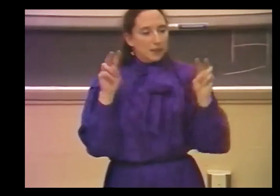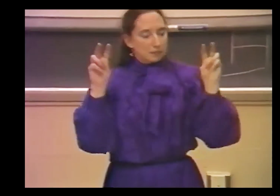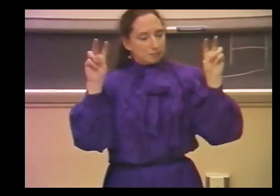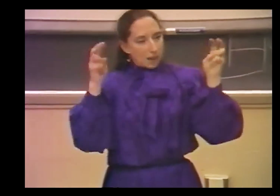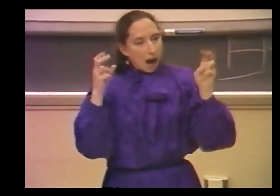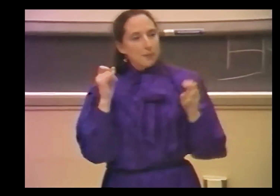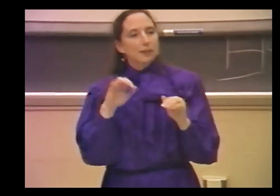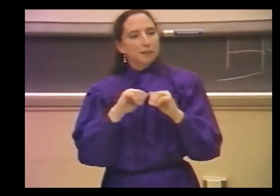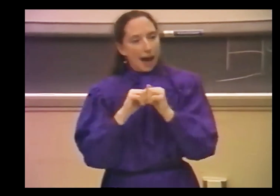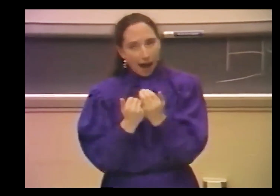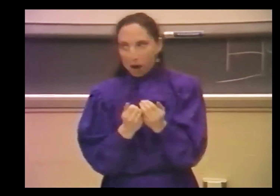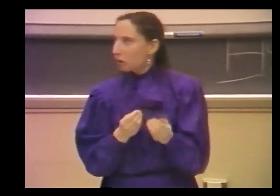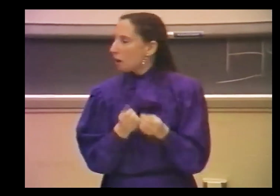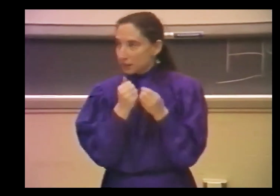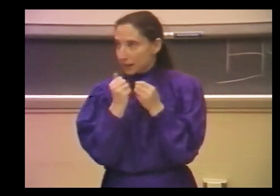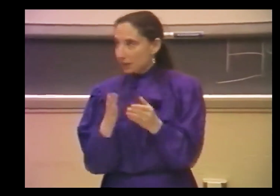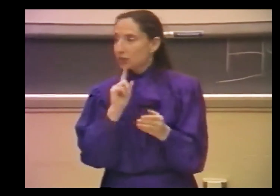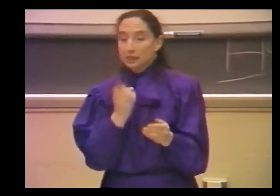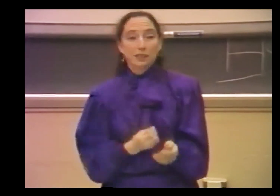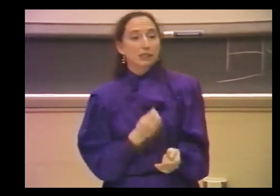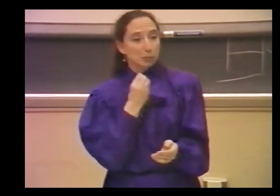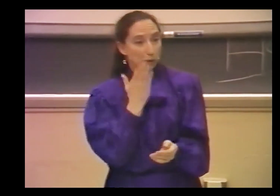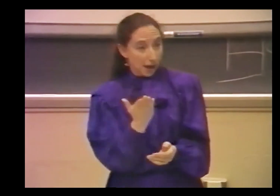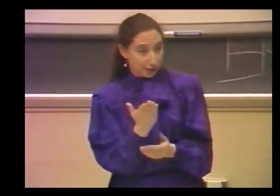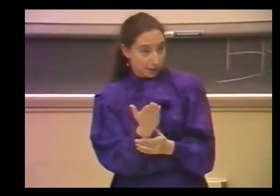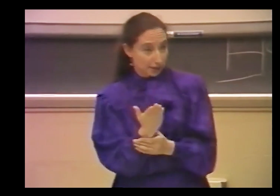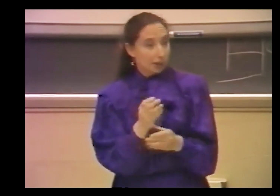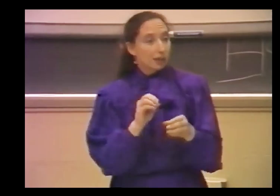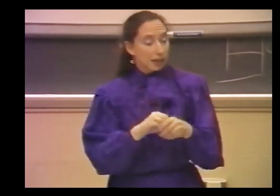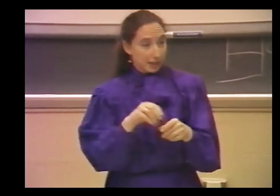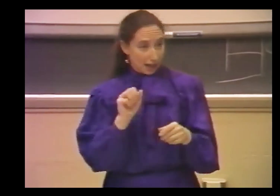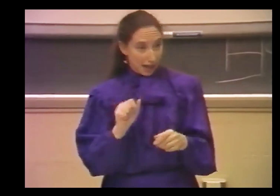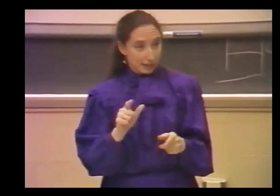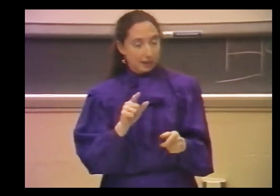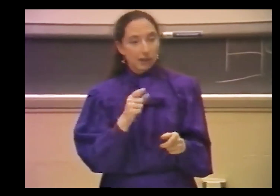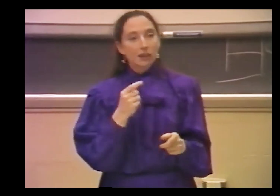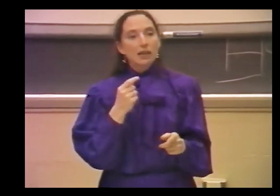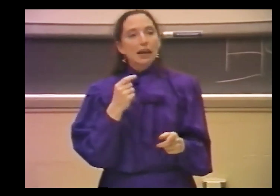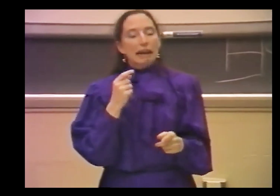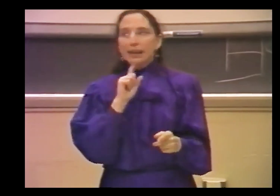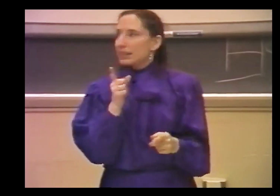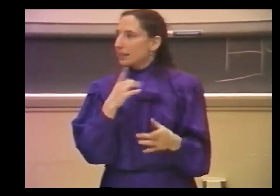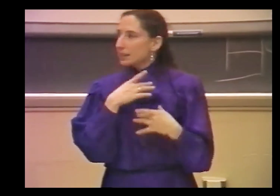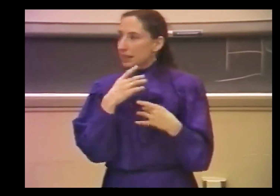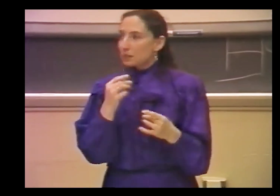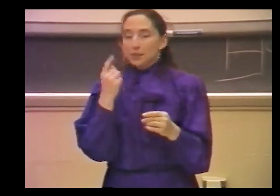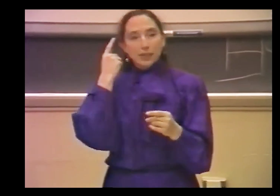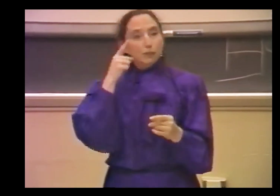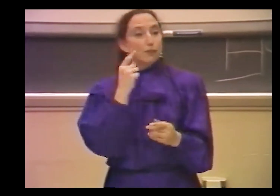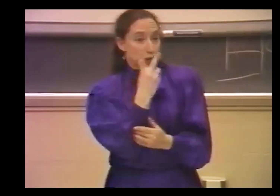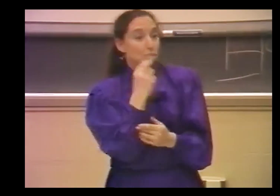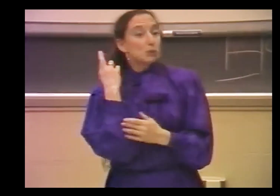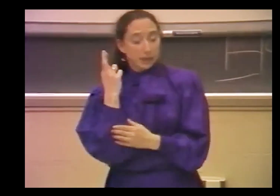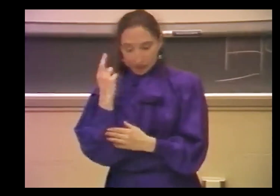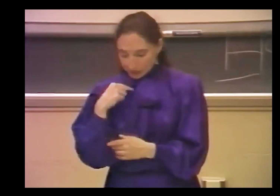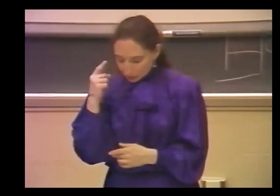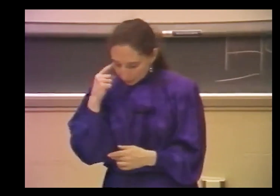The topic of how causation is expressed in ASL is interesting for two reasons, I